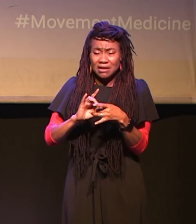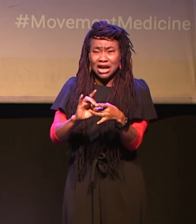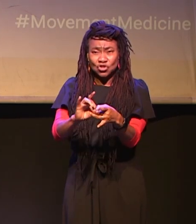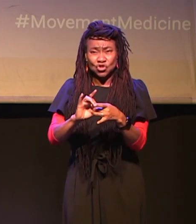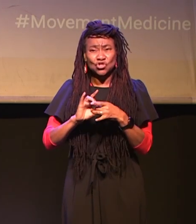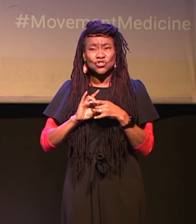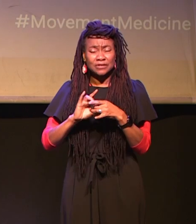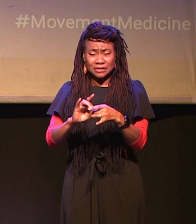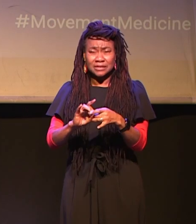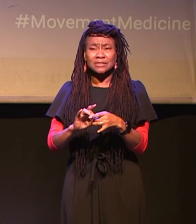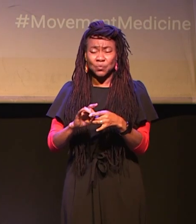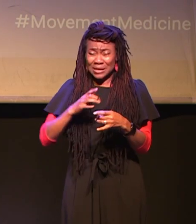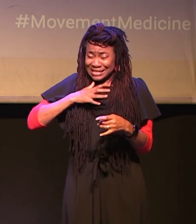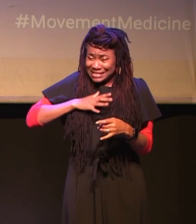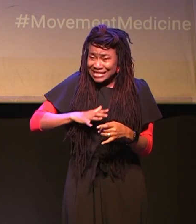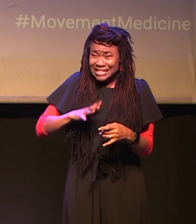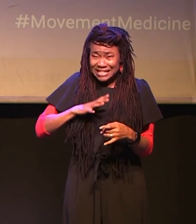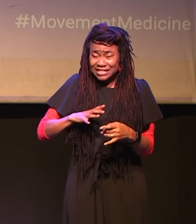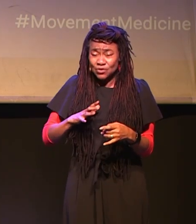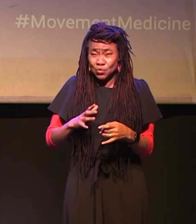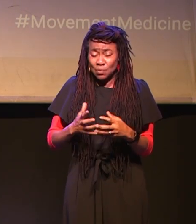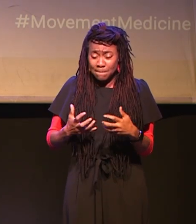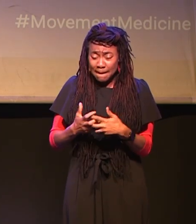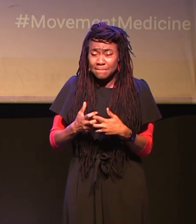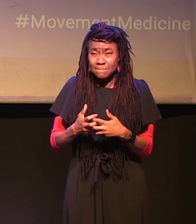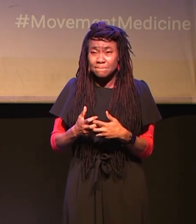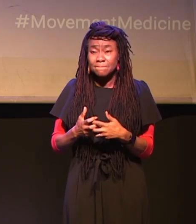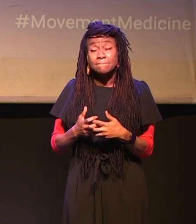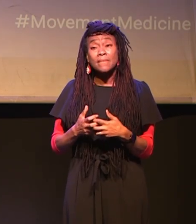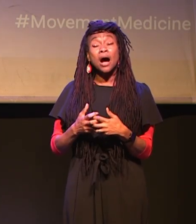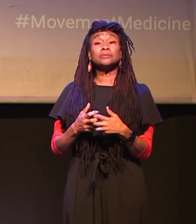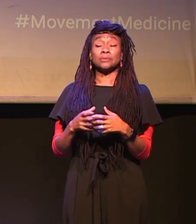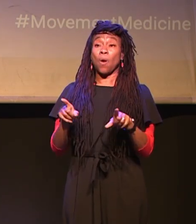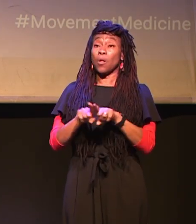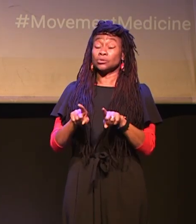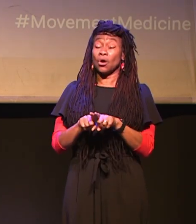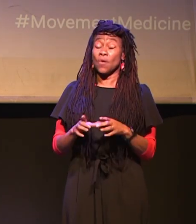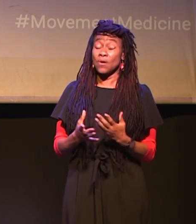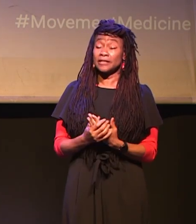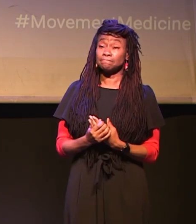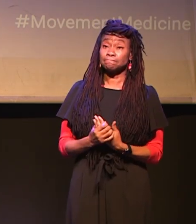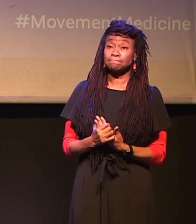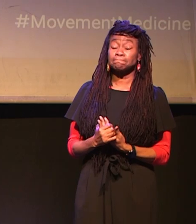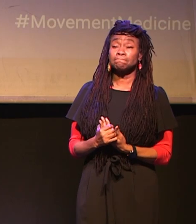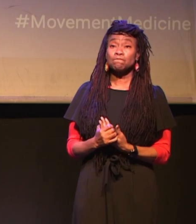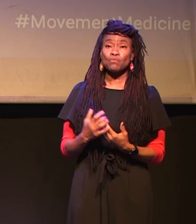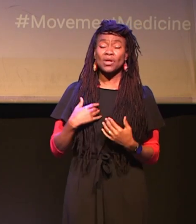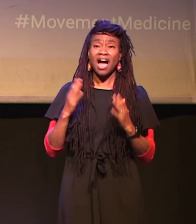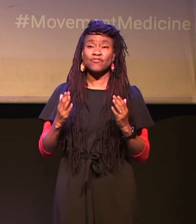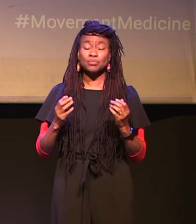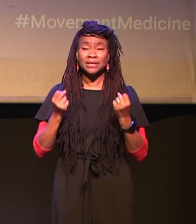moment. There's also a kind of sturdiness in a way that doesn't allow yourself to become